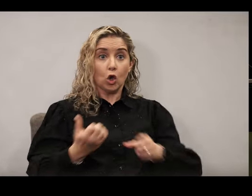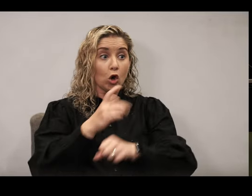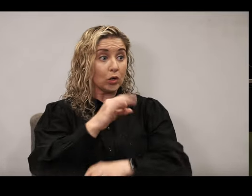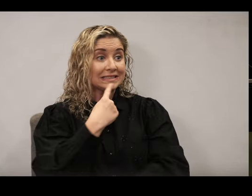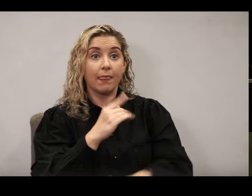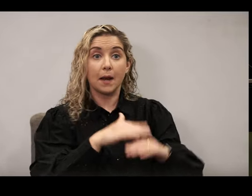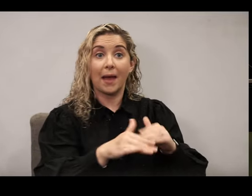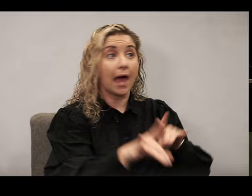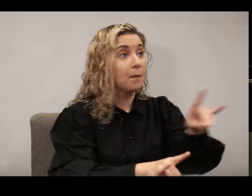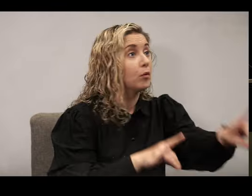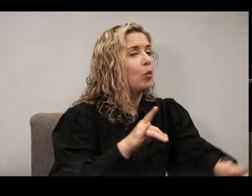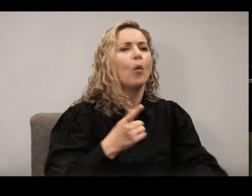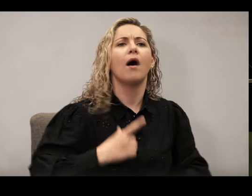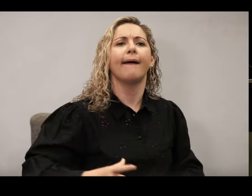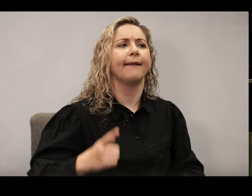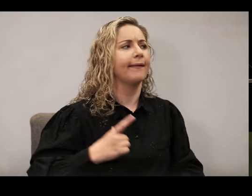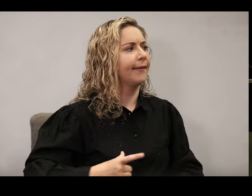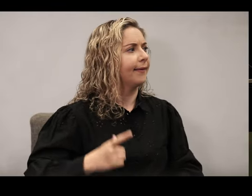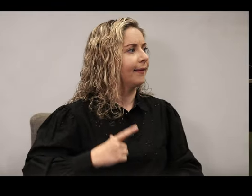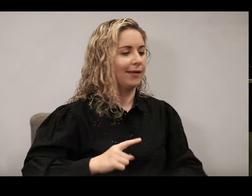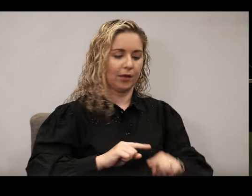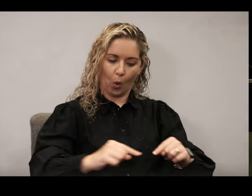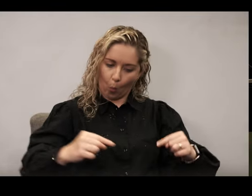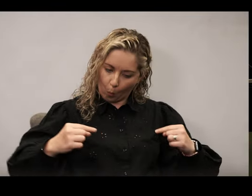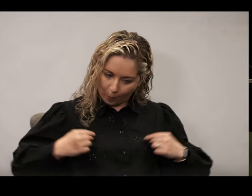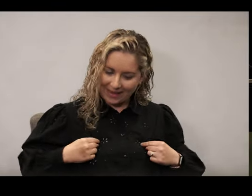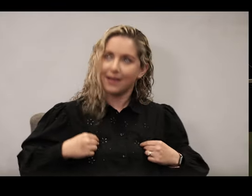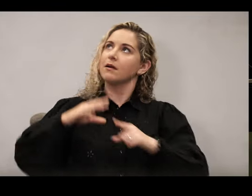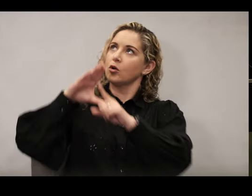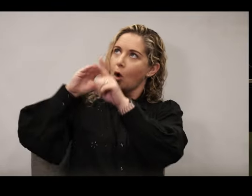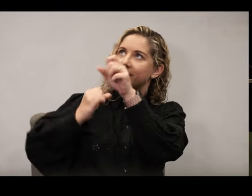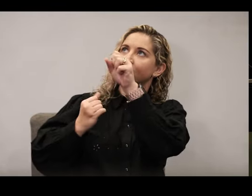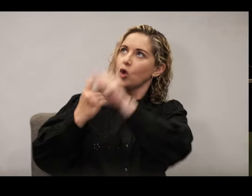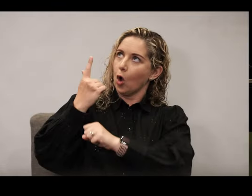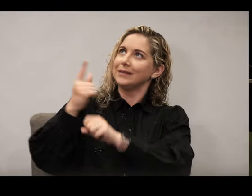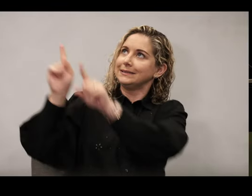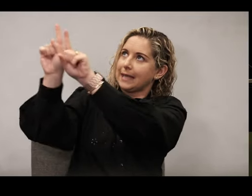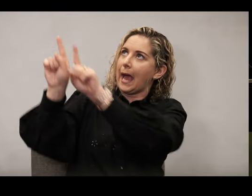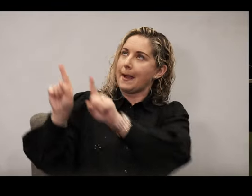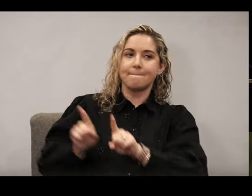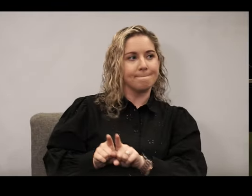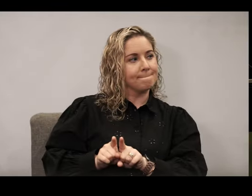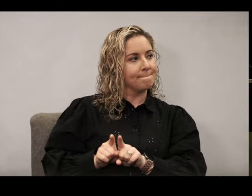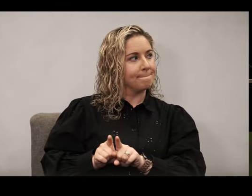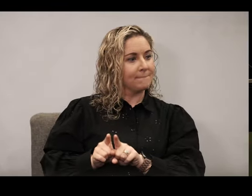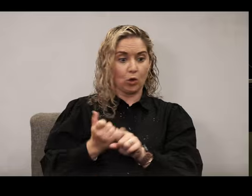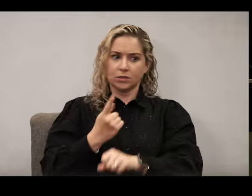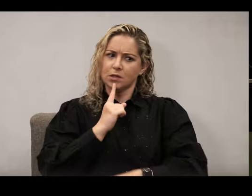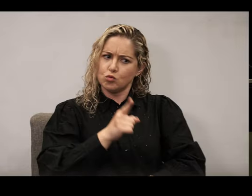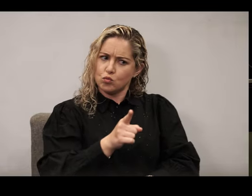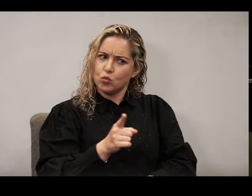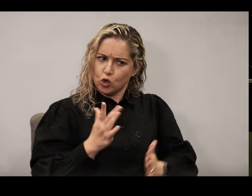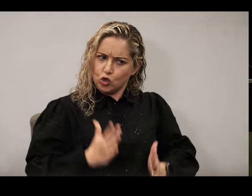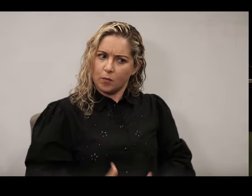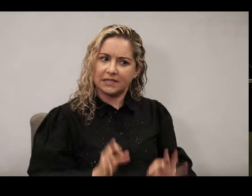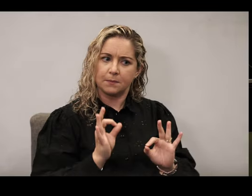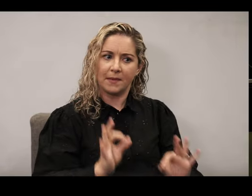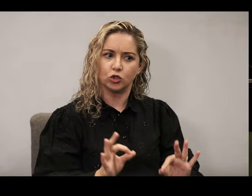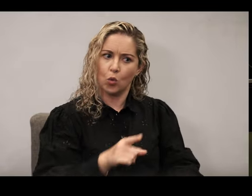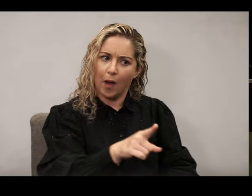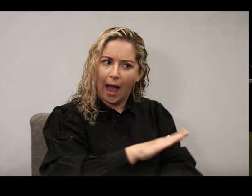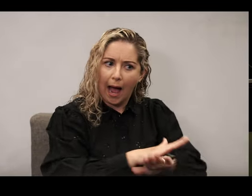Because we're made in the very image of God. And to do violence to a human is to do violence to the representative,